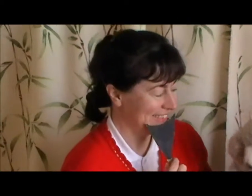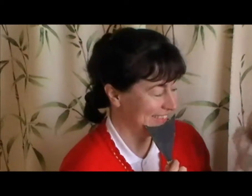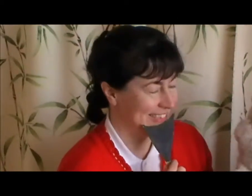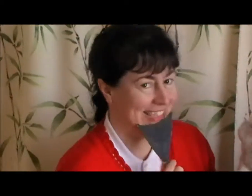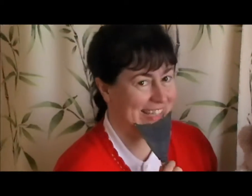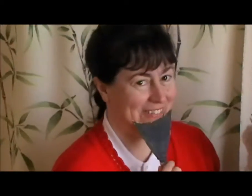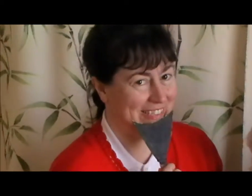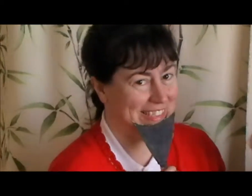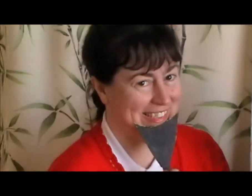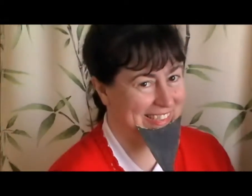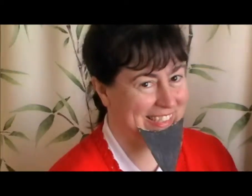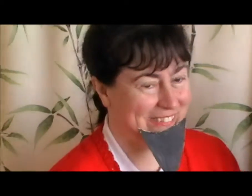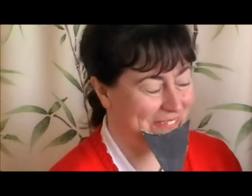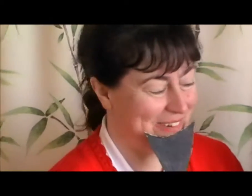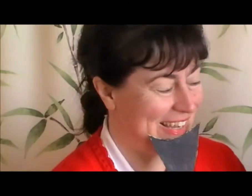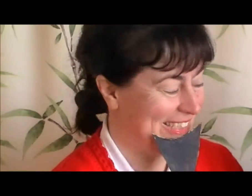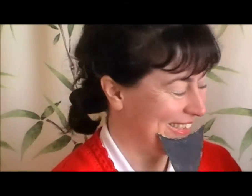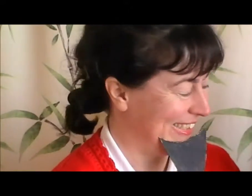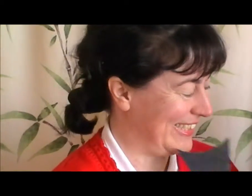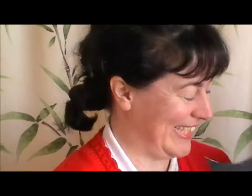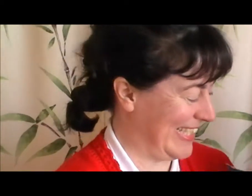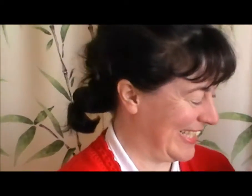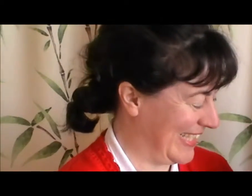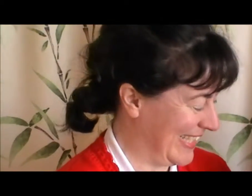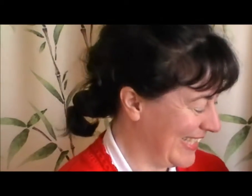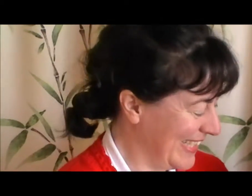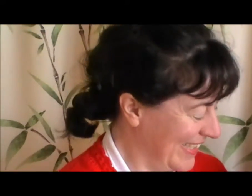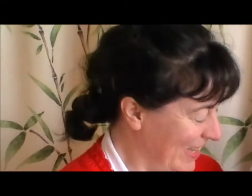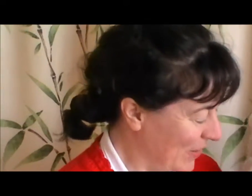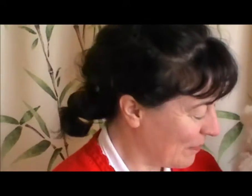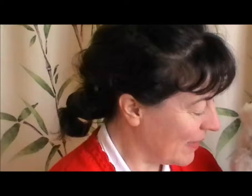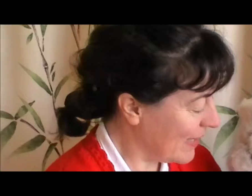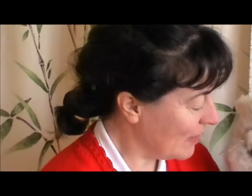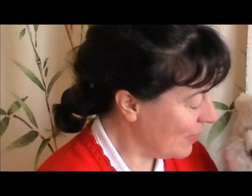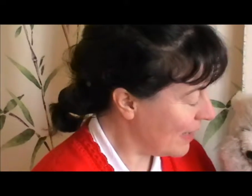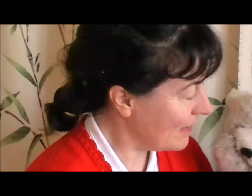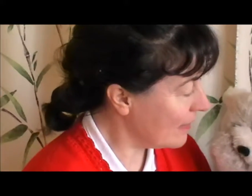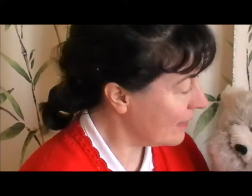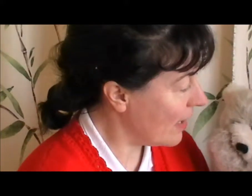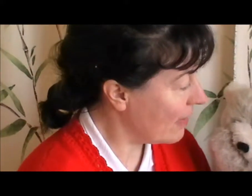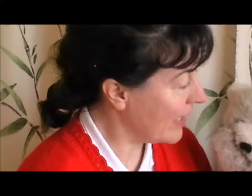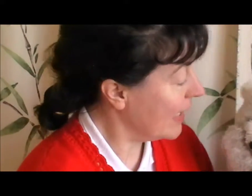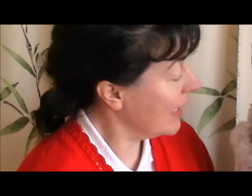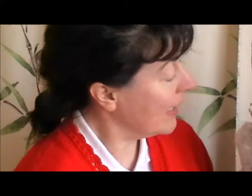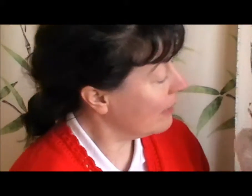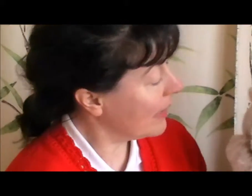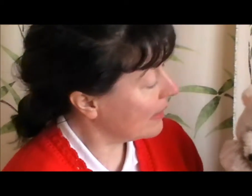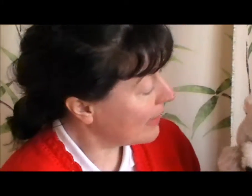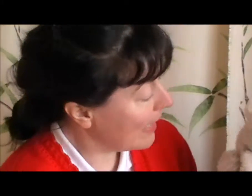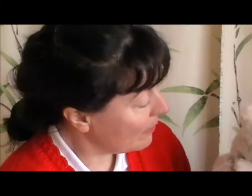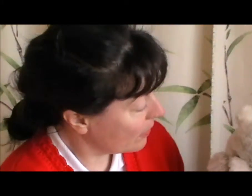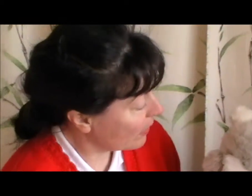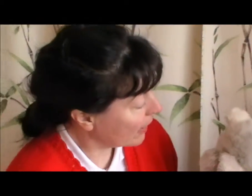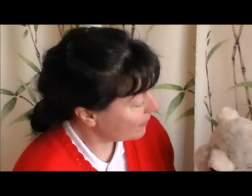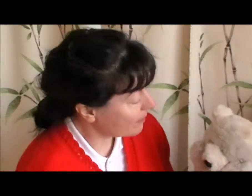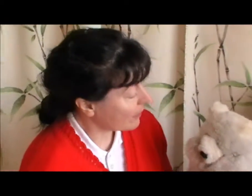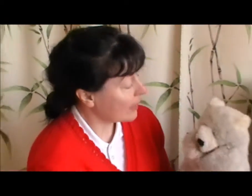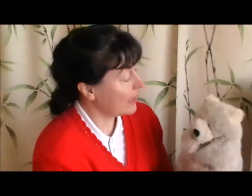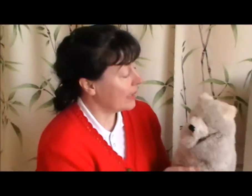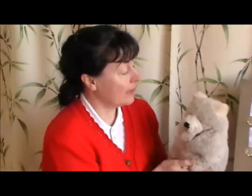He's laughing. Never mind. So, the next part of the story is when Samuel is